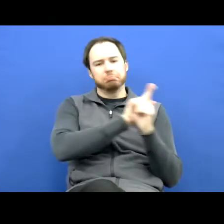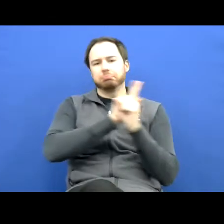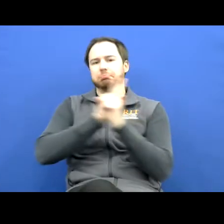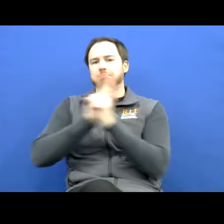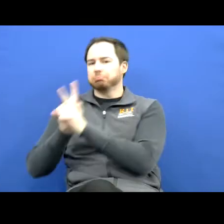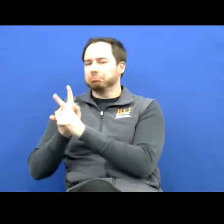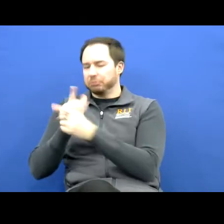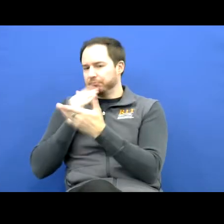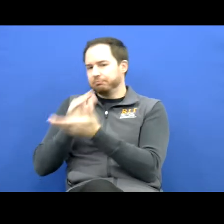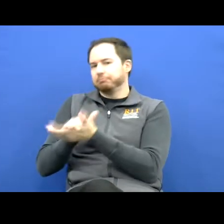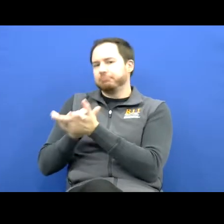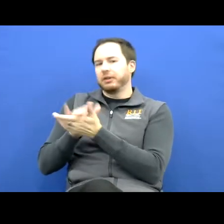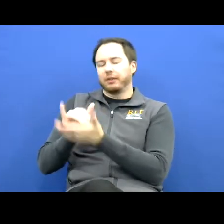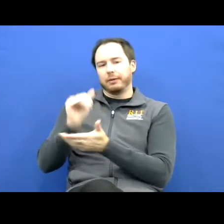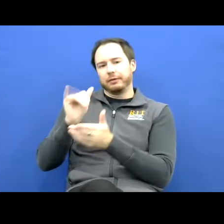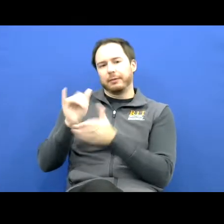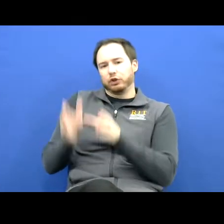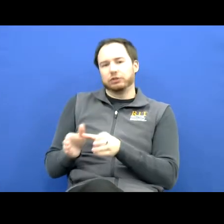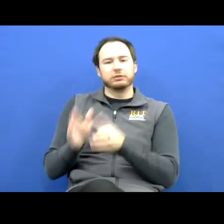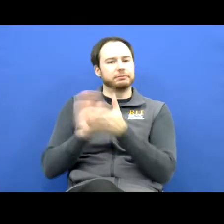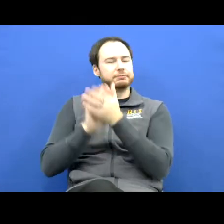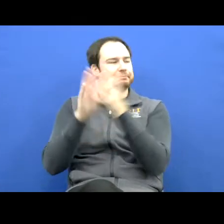So doing that publicly. Great job.